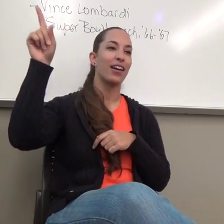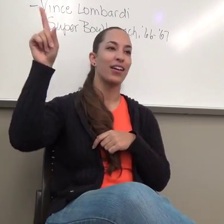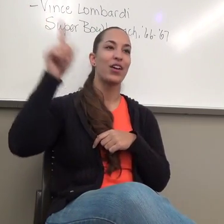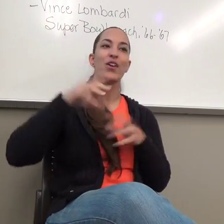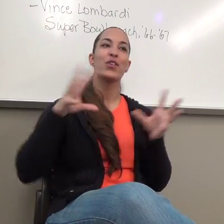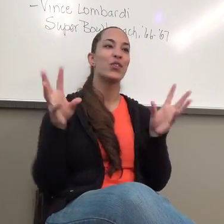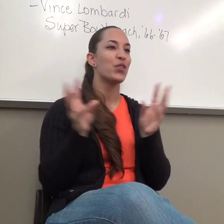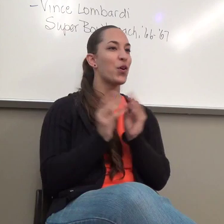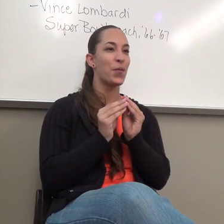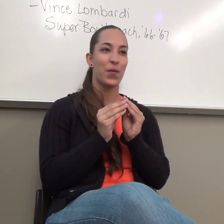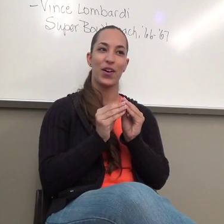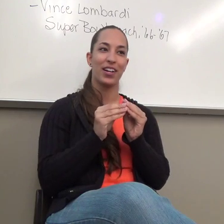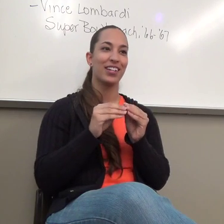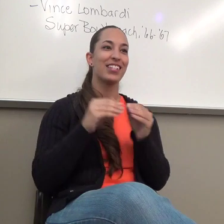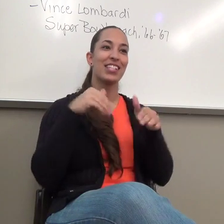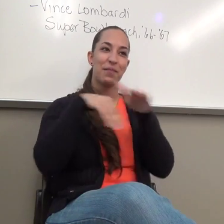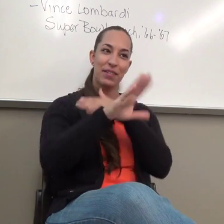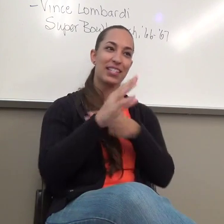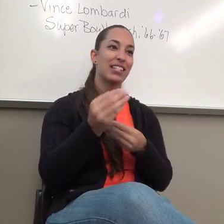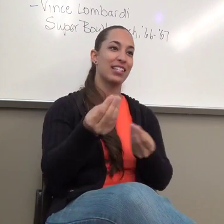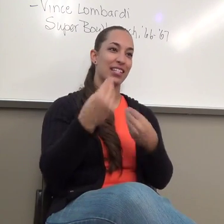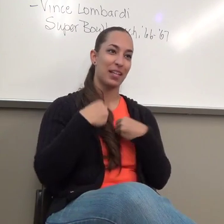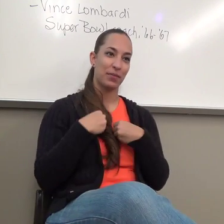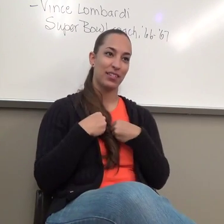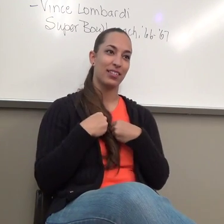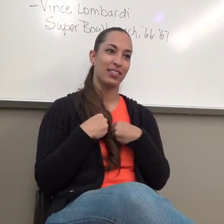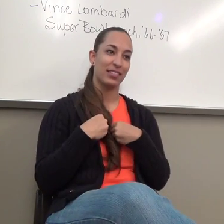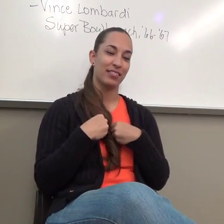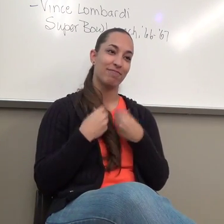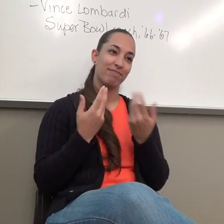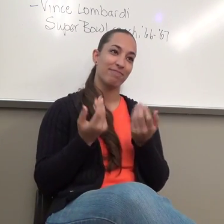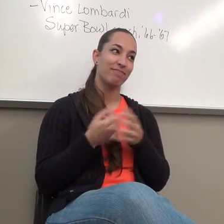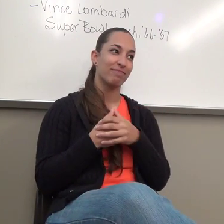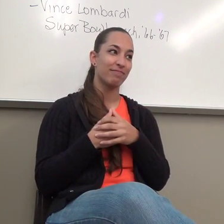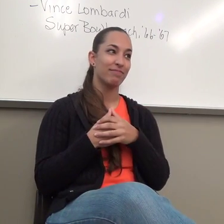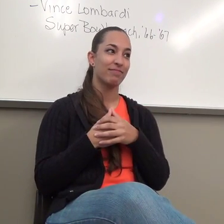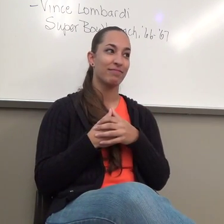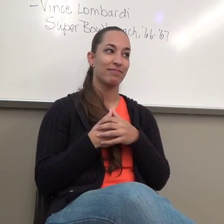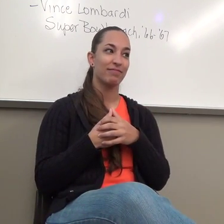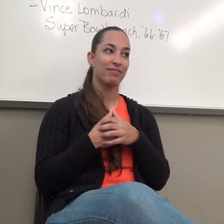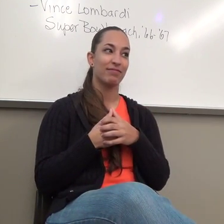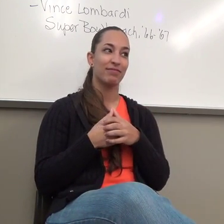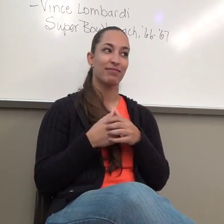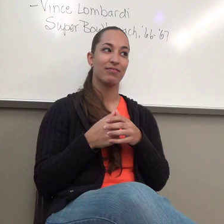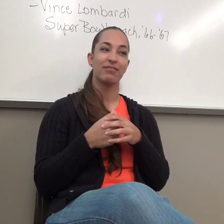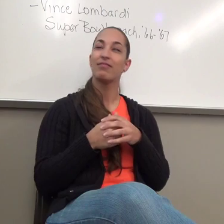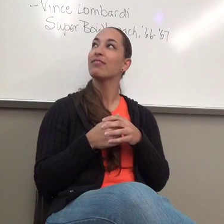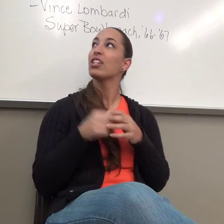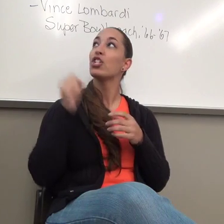So if you tried to go in there and submit that one now, you couldn't do it. The narrative one is still open. So this one does have a